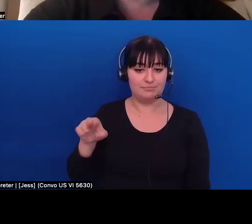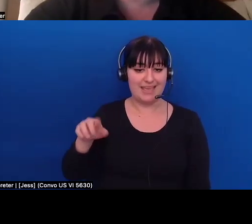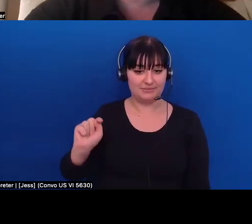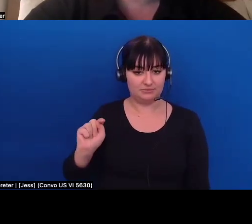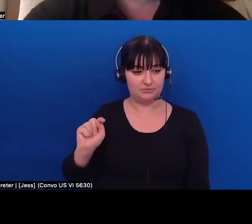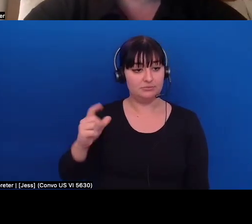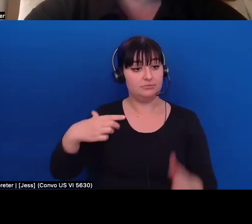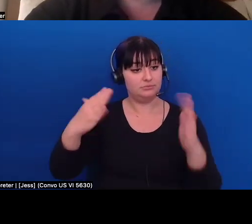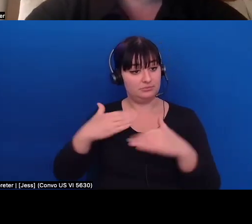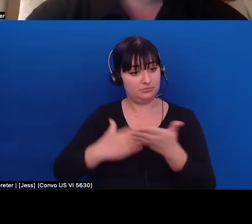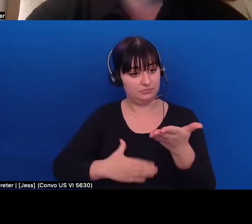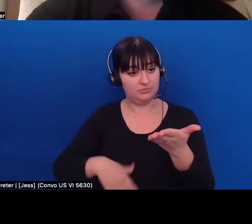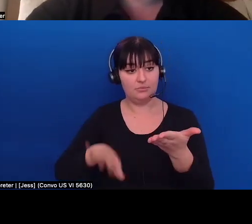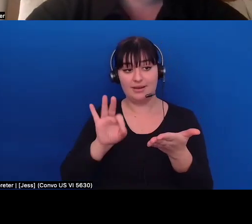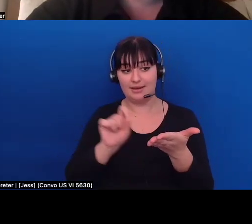bottom of this page,